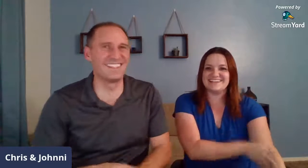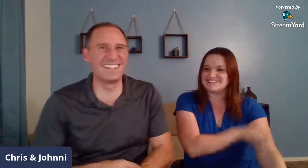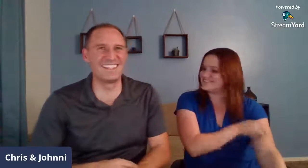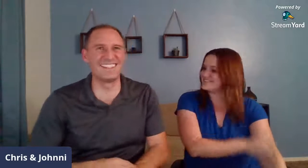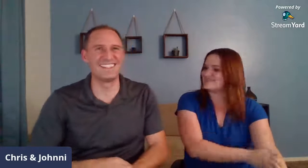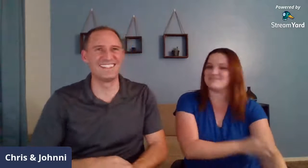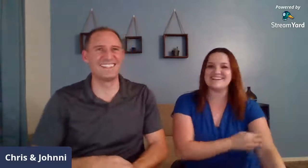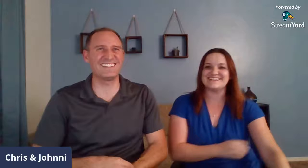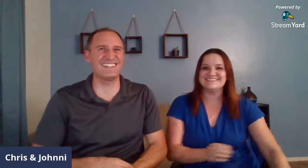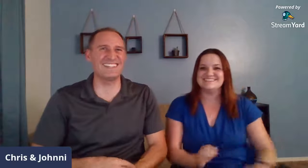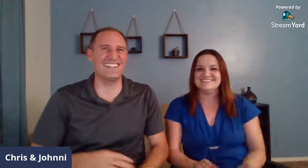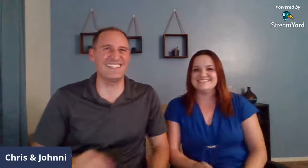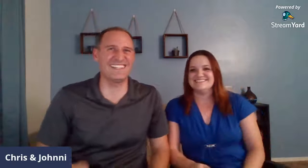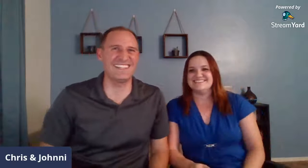told you were getting better.